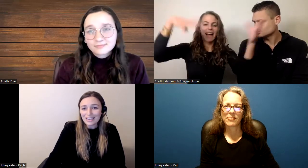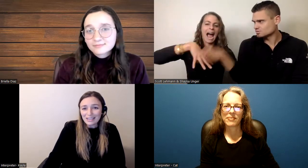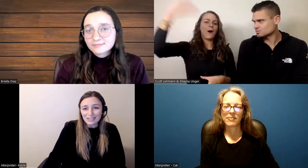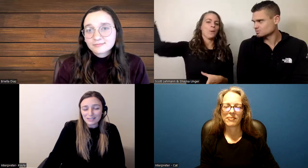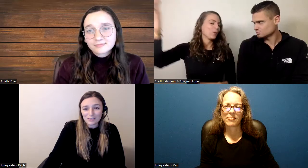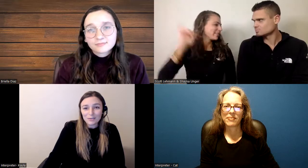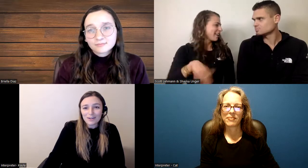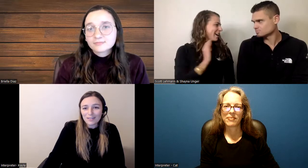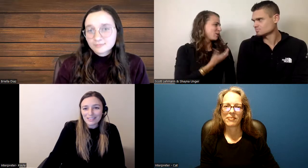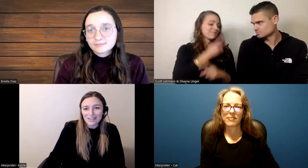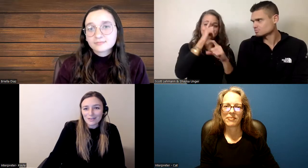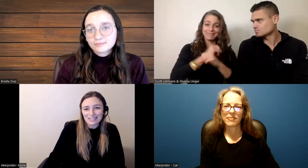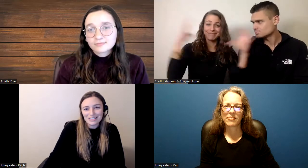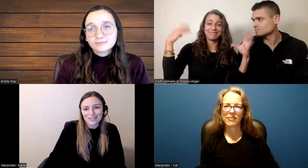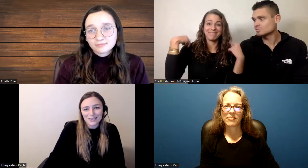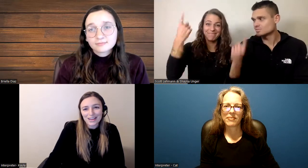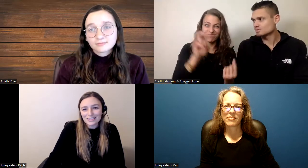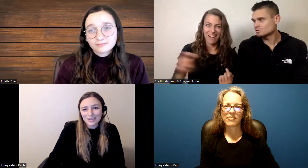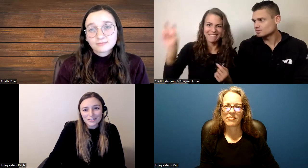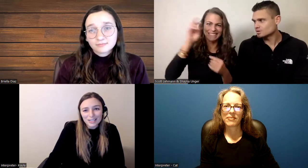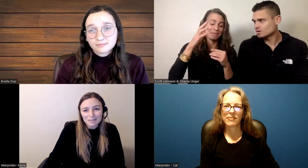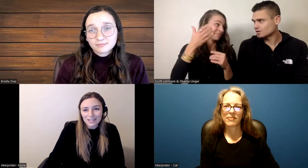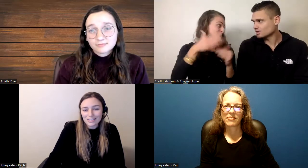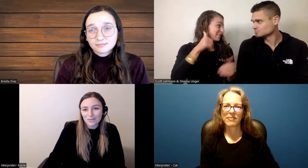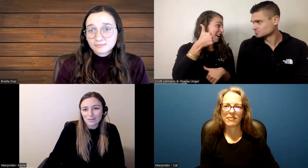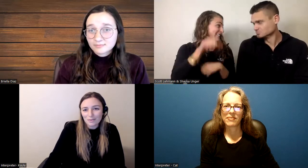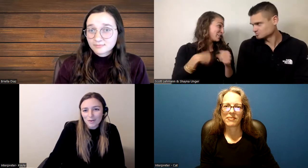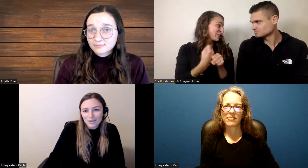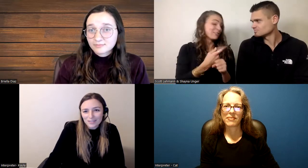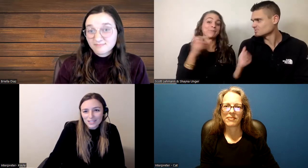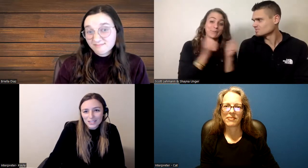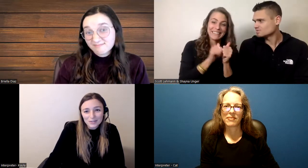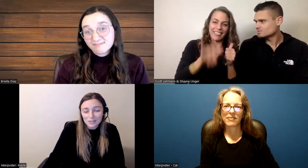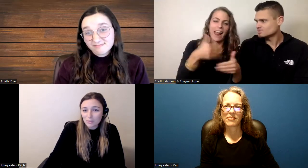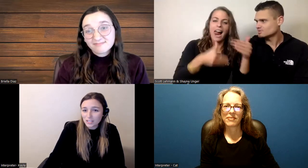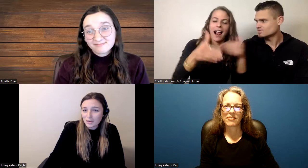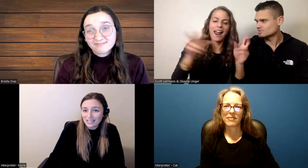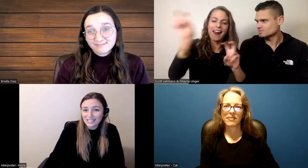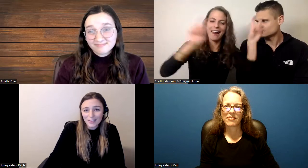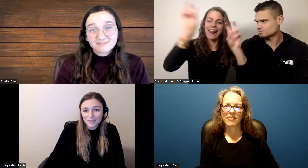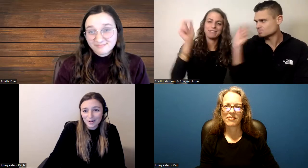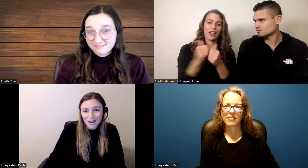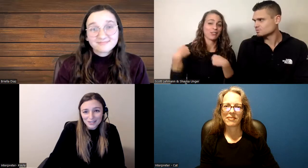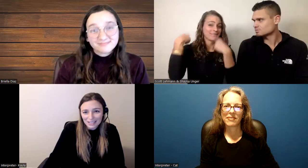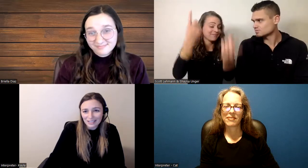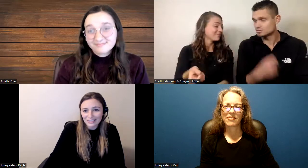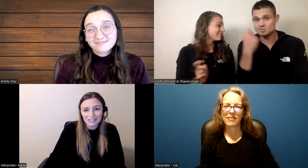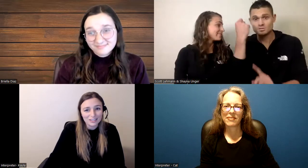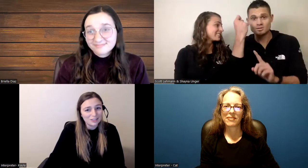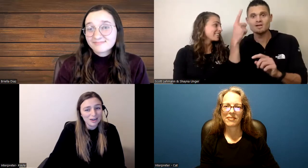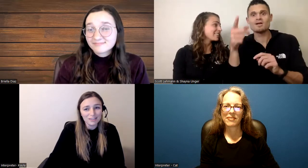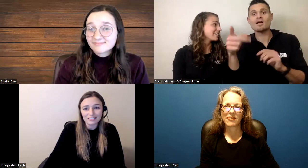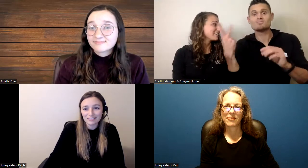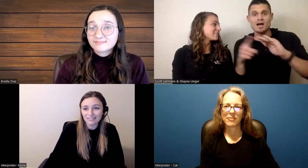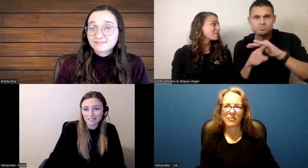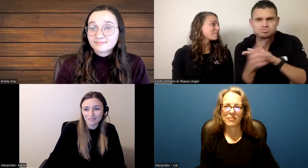and doing all the things that we like to do. So that is our dream. And that's something that we've always loved to do. And so we've been doing that together for about 10 years and